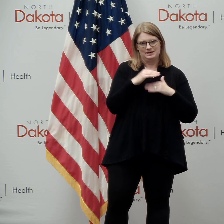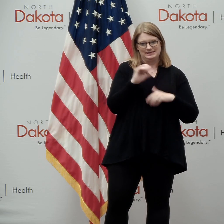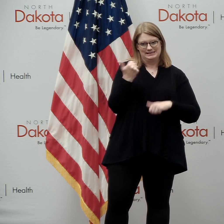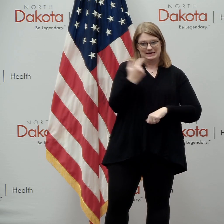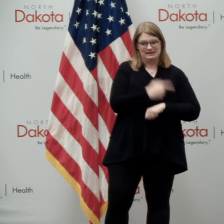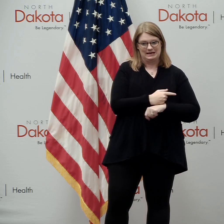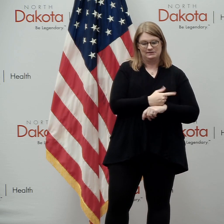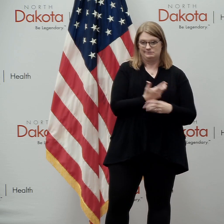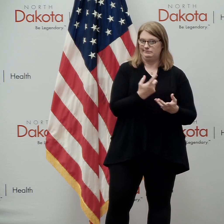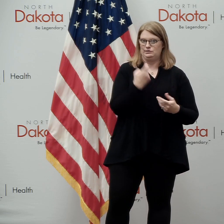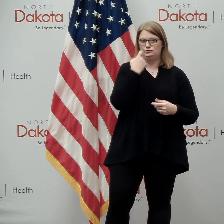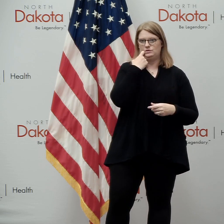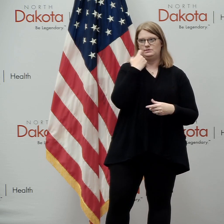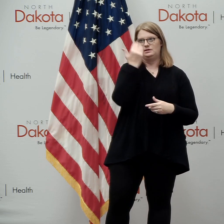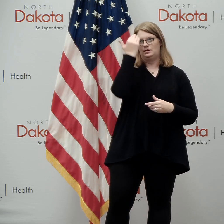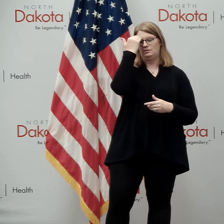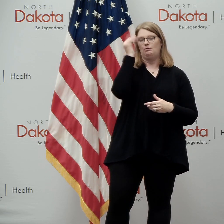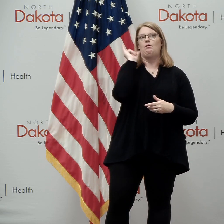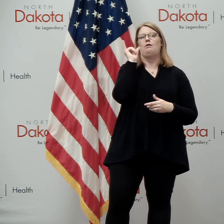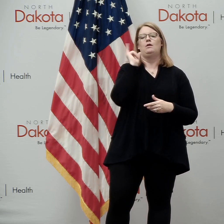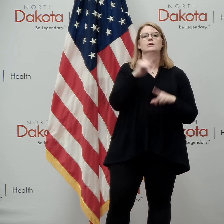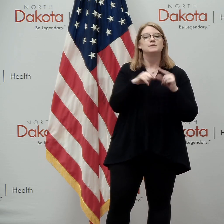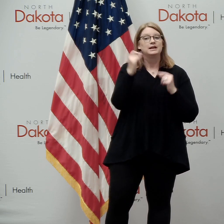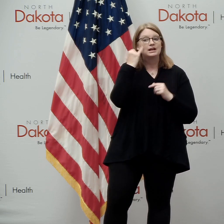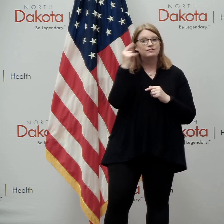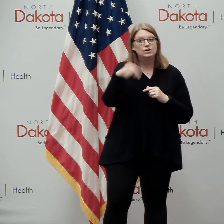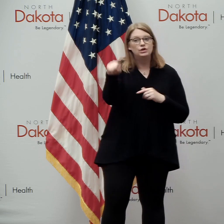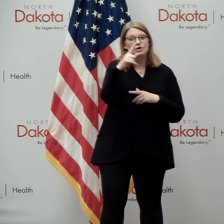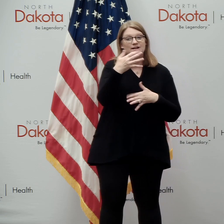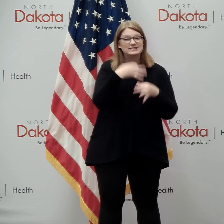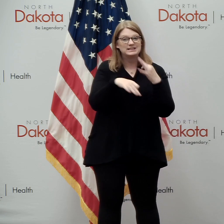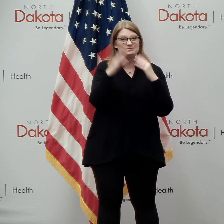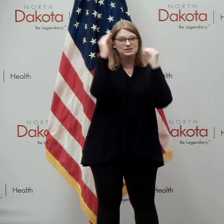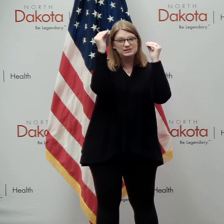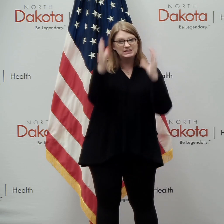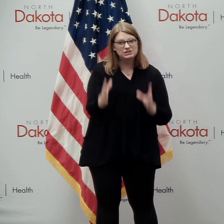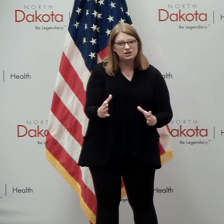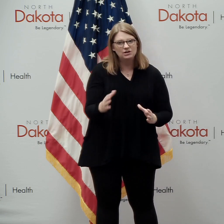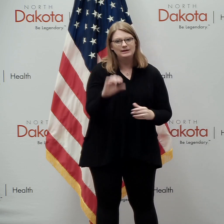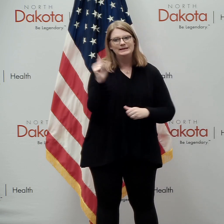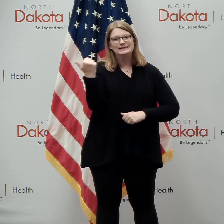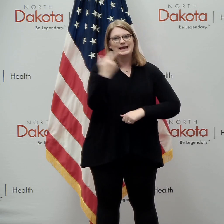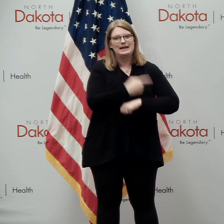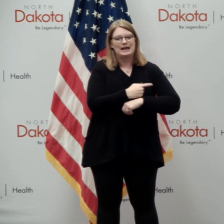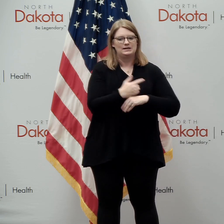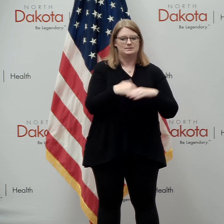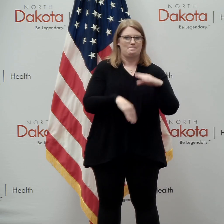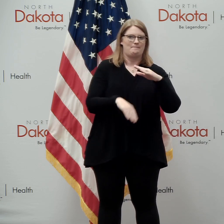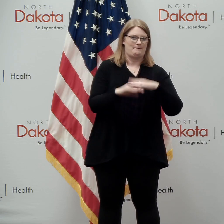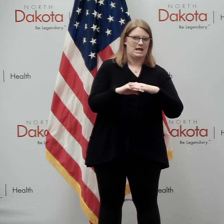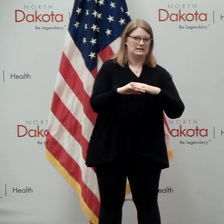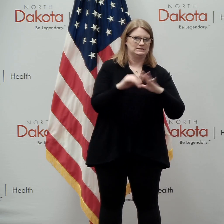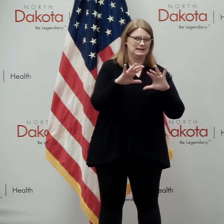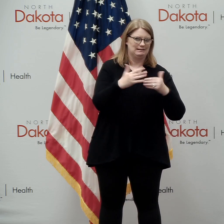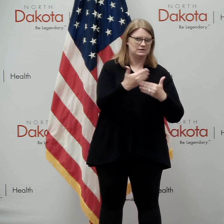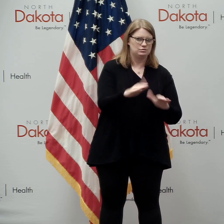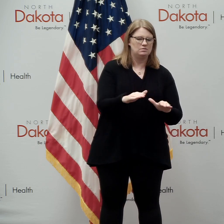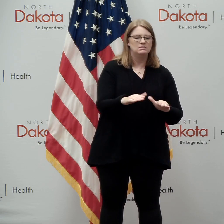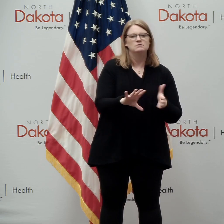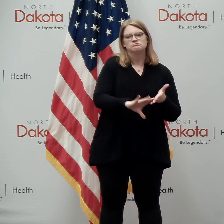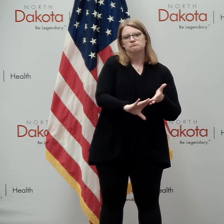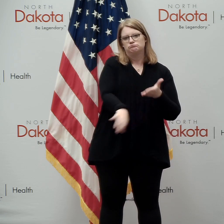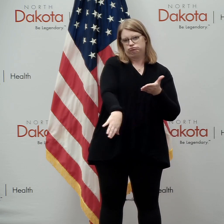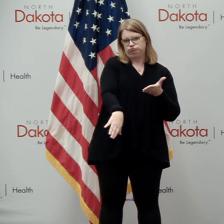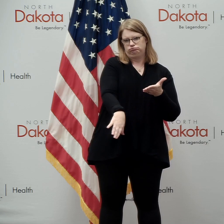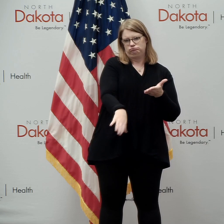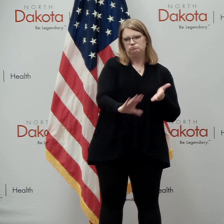not know that till just recently, but if you're a substitute teacher, 10 days is the max that you have in a classroom right now. So